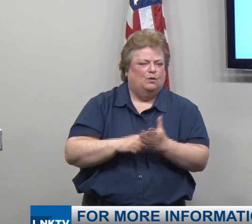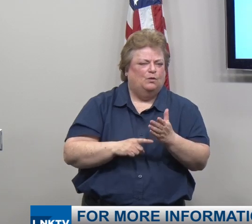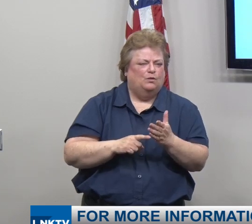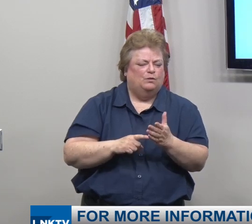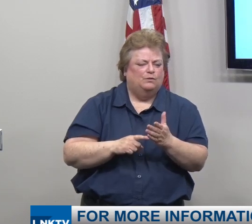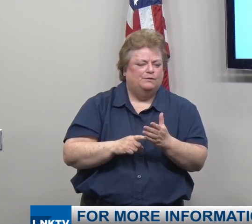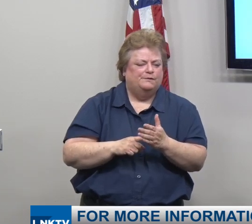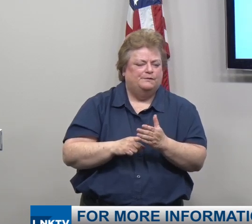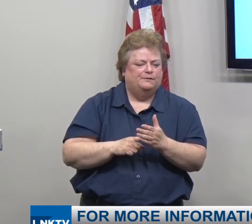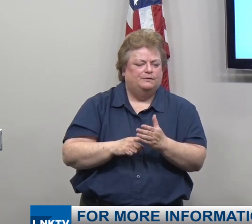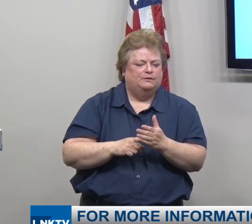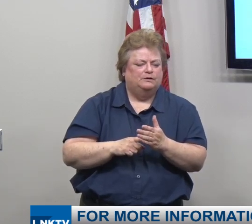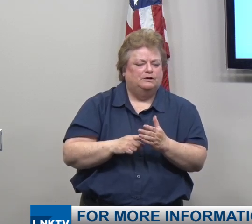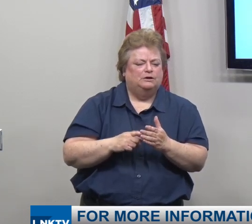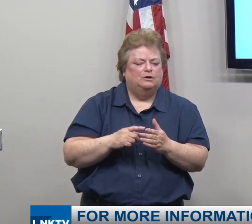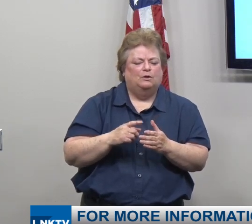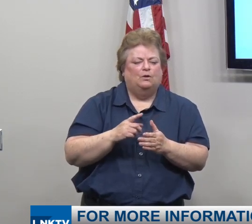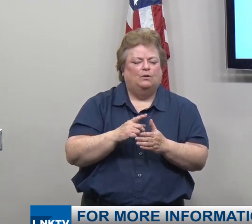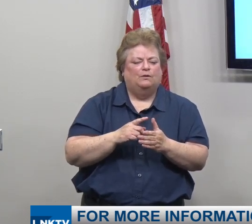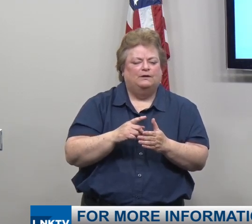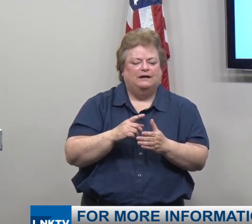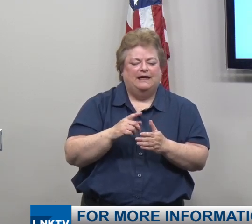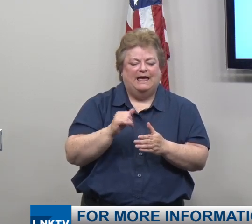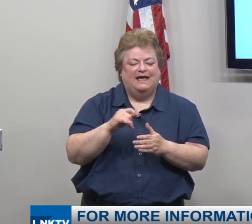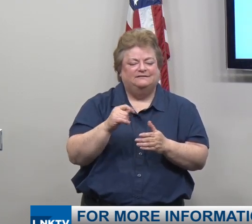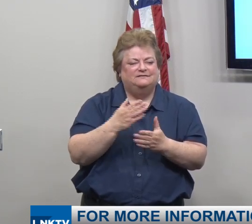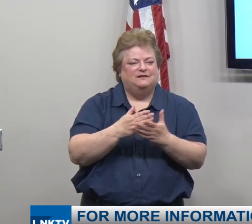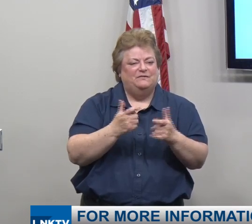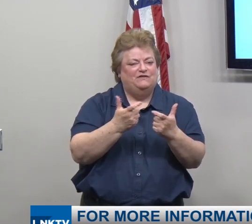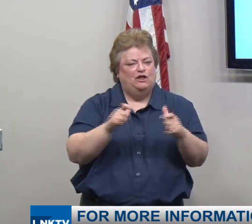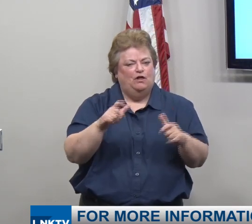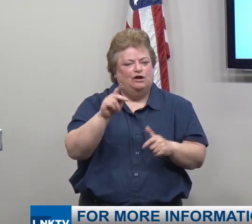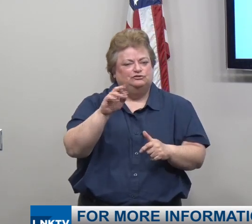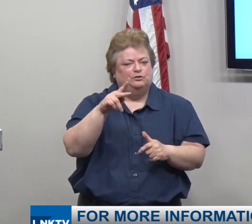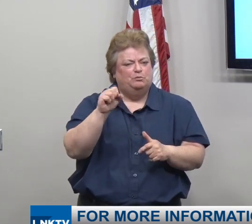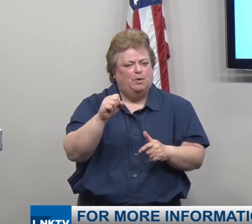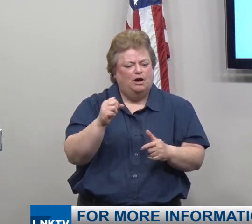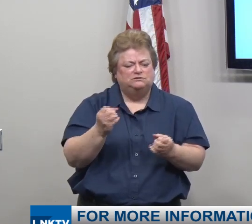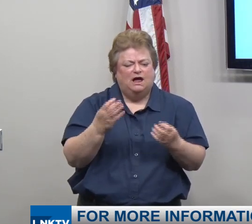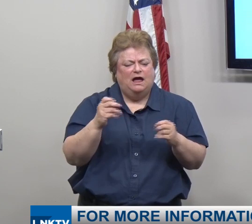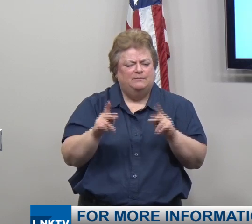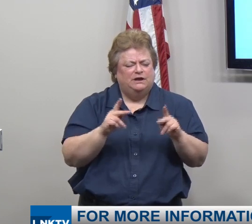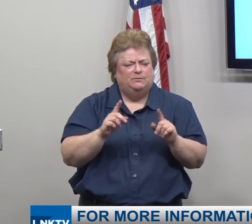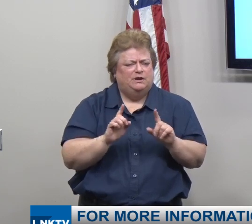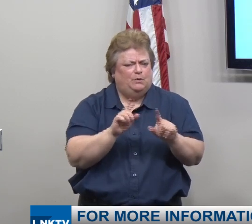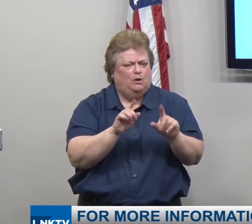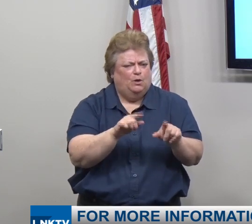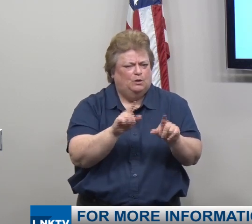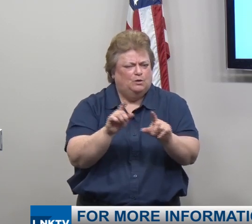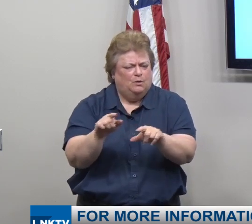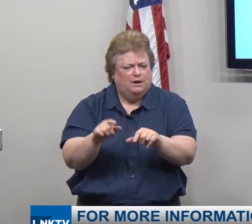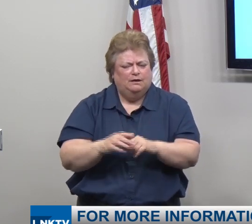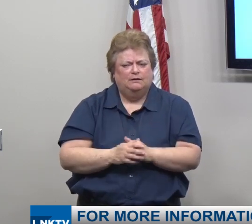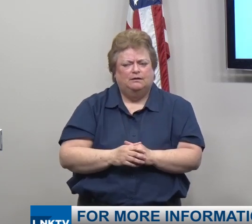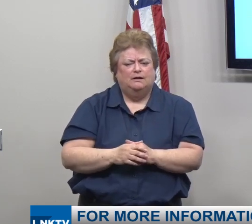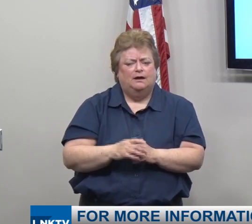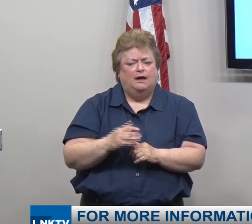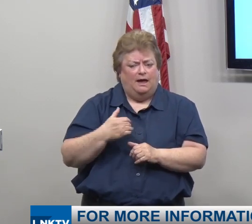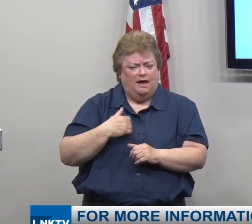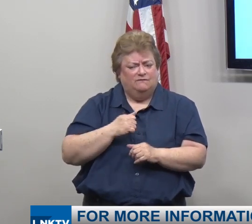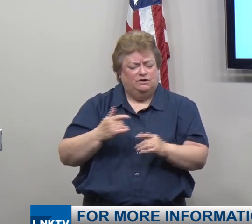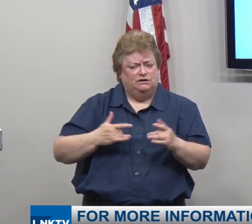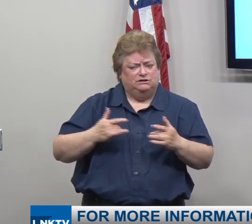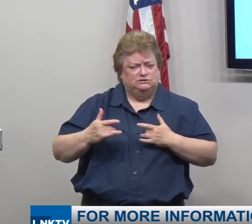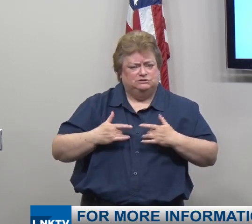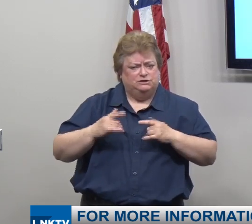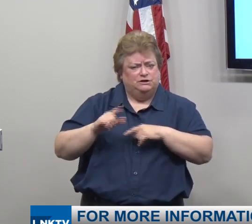the city's larger parks in the area? And is there a concern